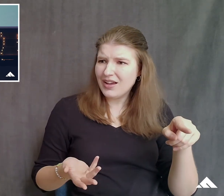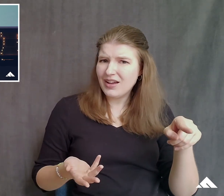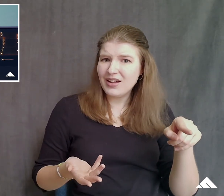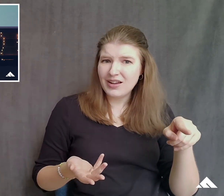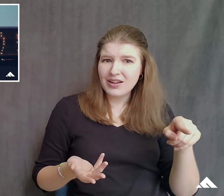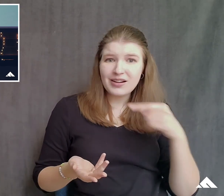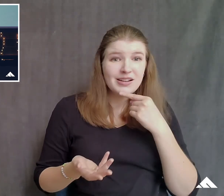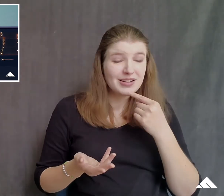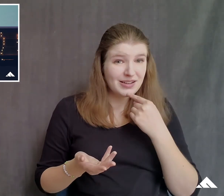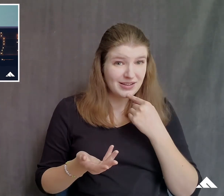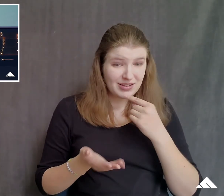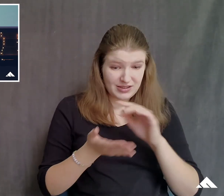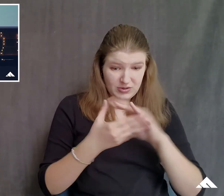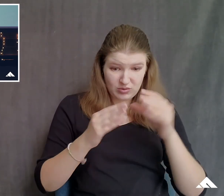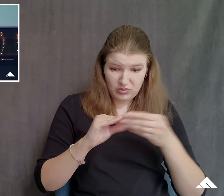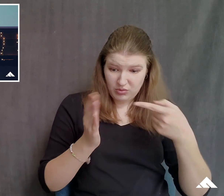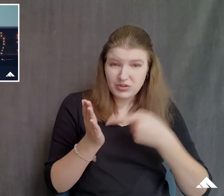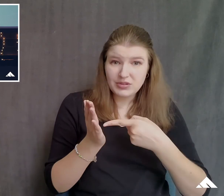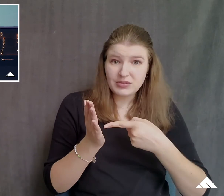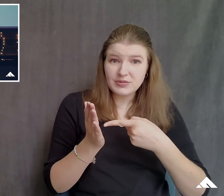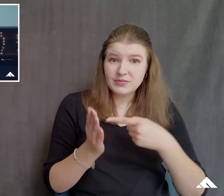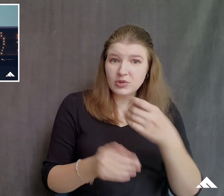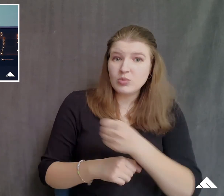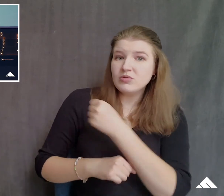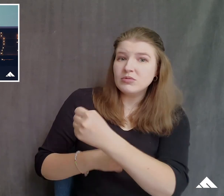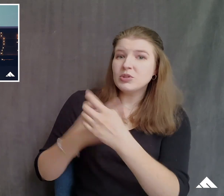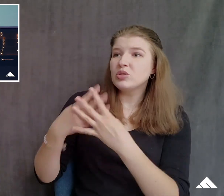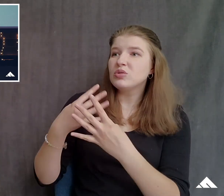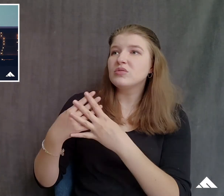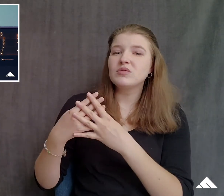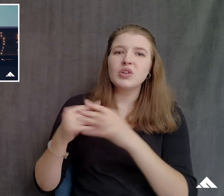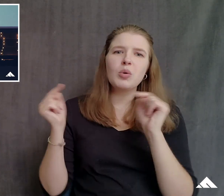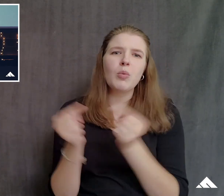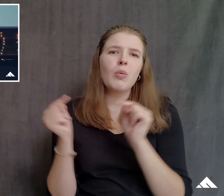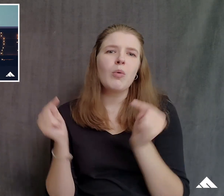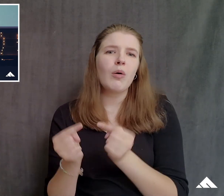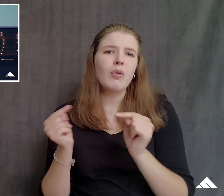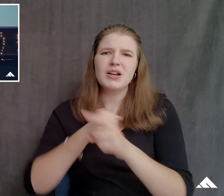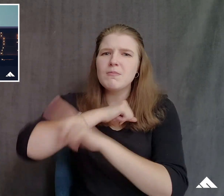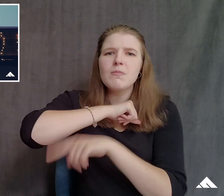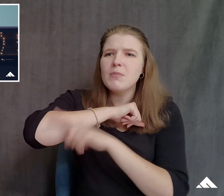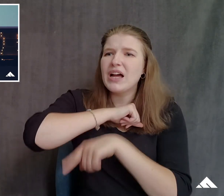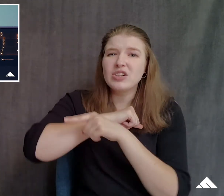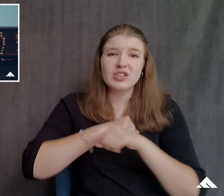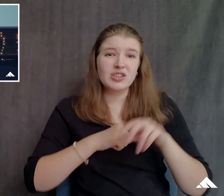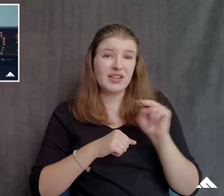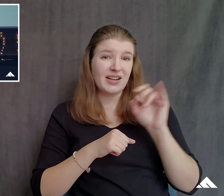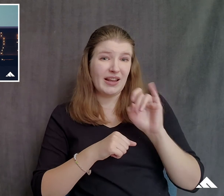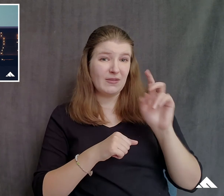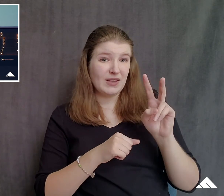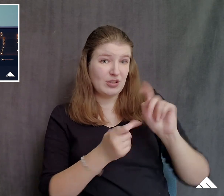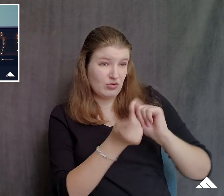So it says here, he threw him into prison to be tormented. He gets punished. The NIV translates